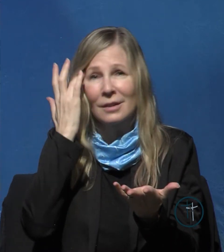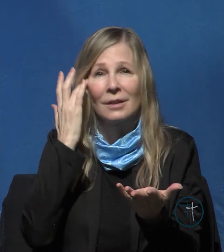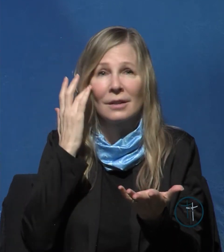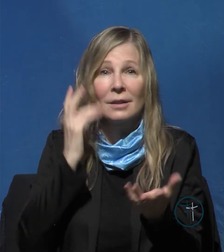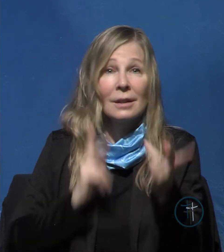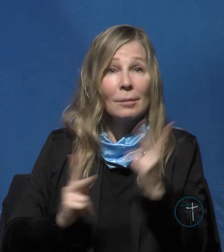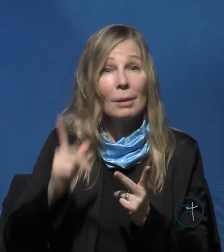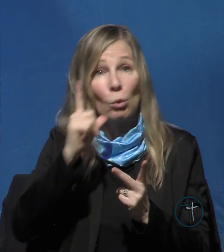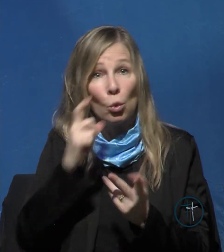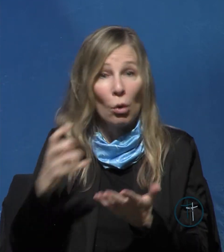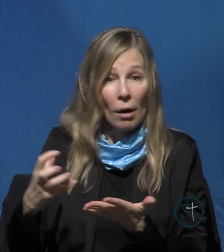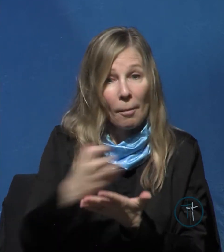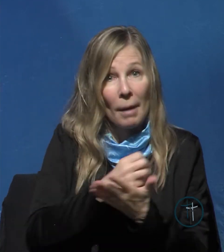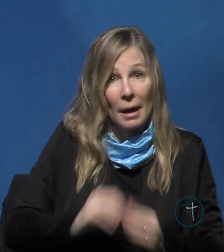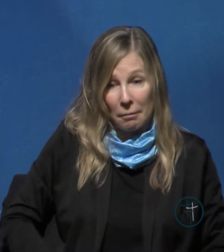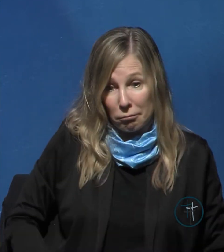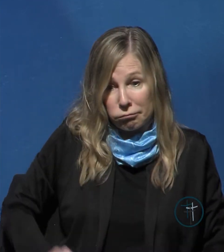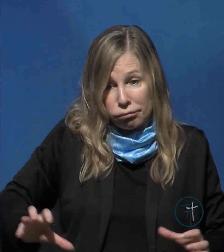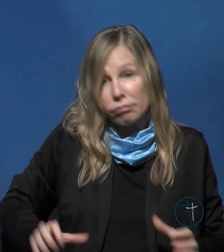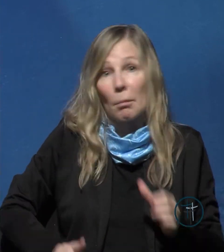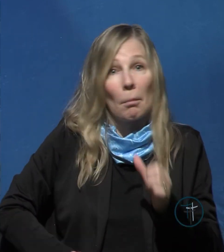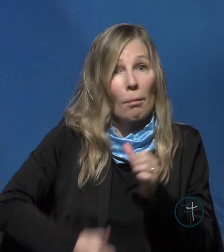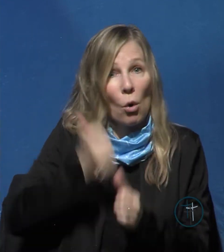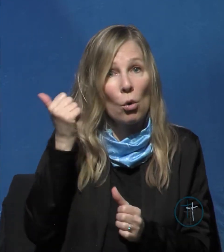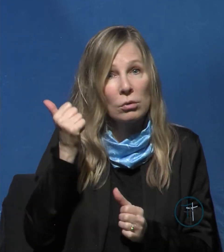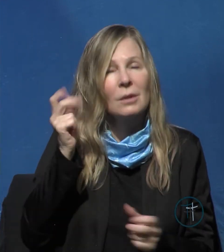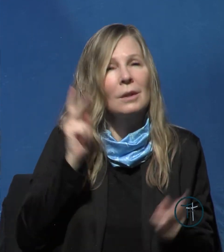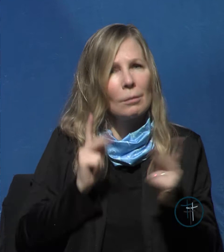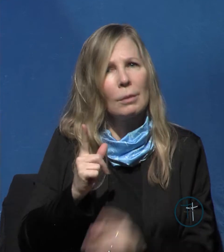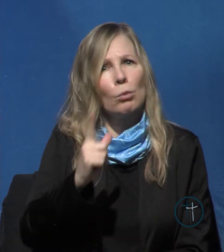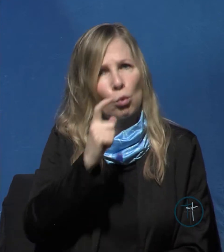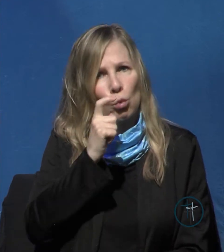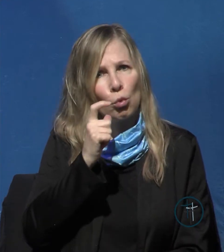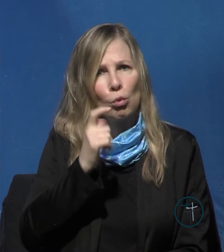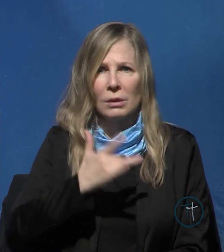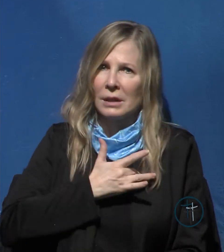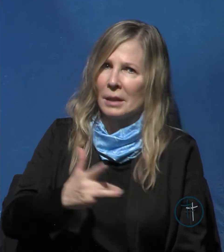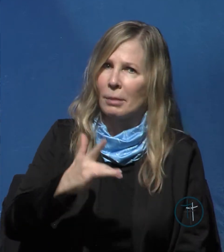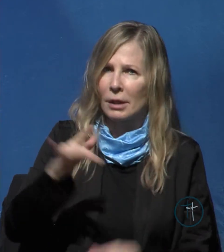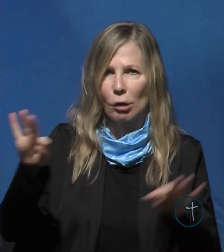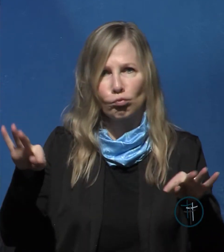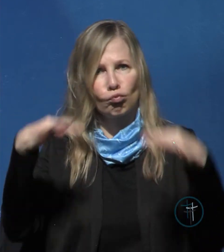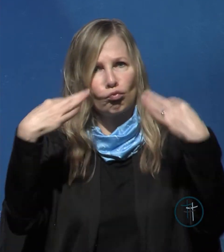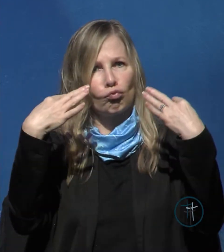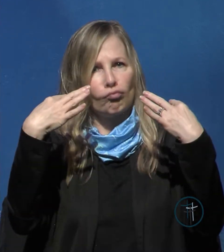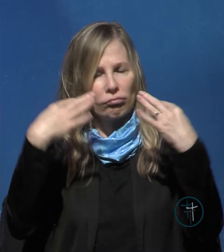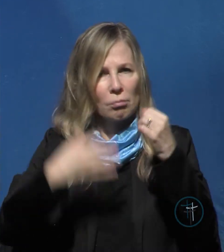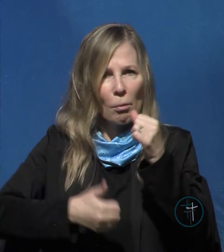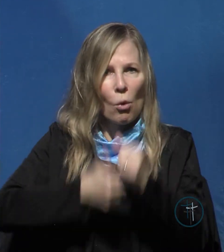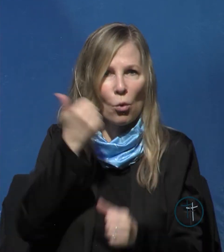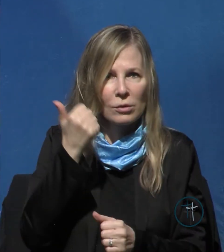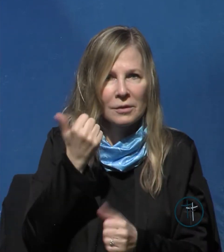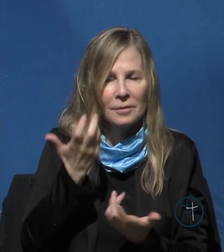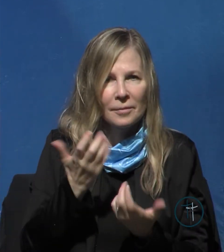the most money in our society are generally those who wind up at the center of the tension the most.